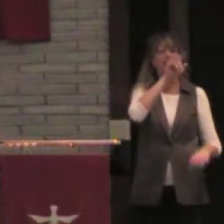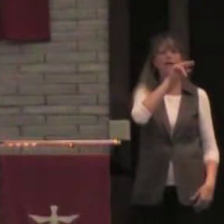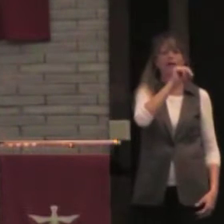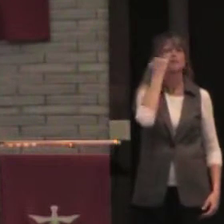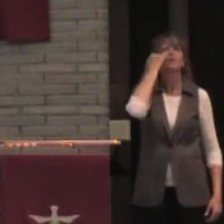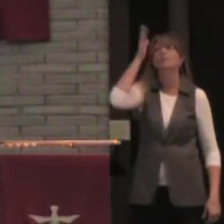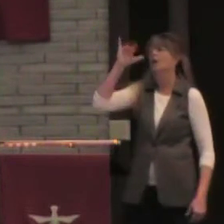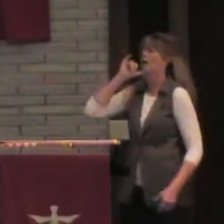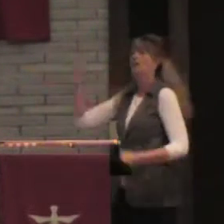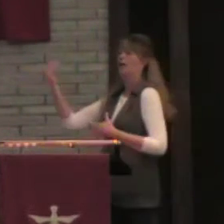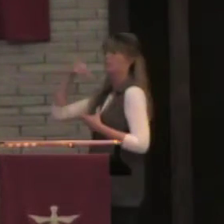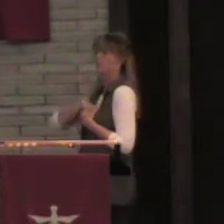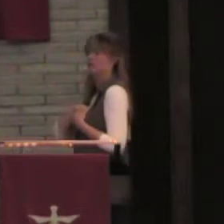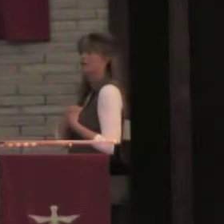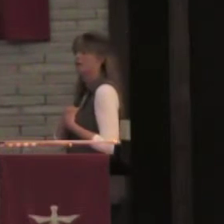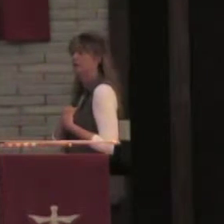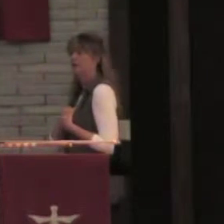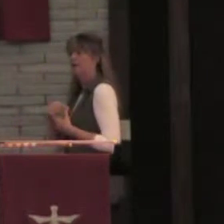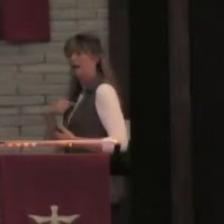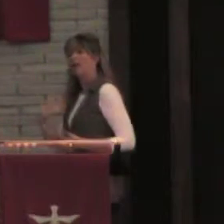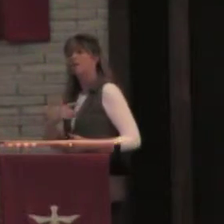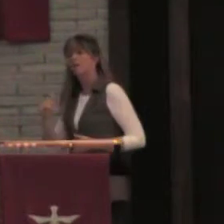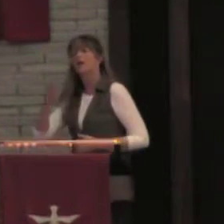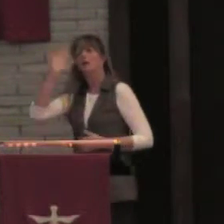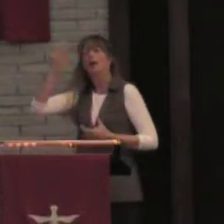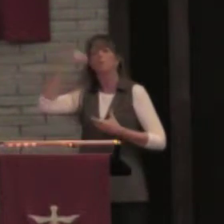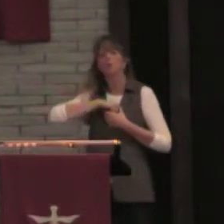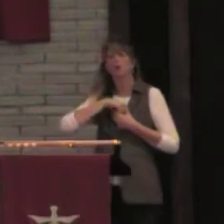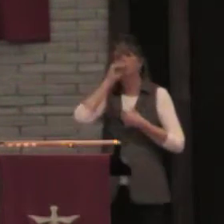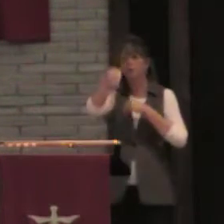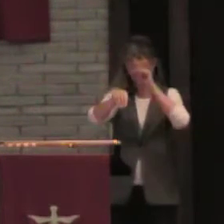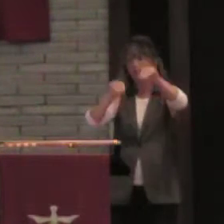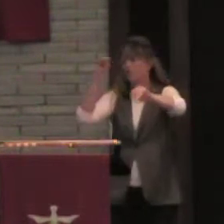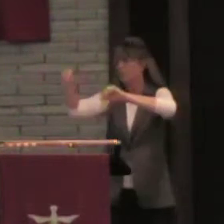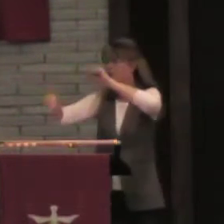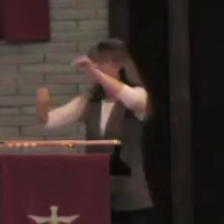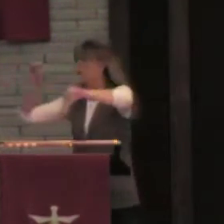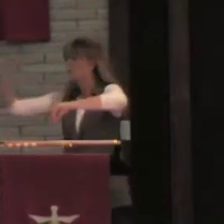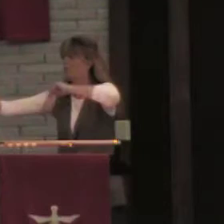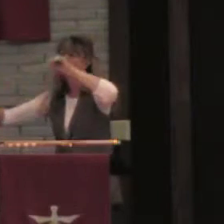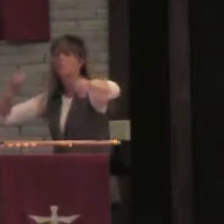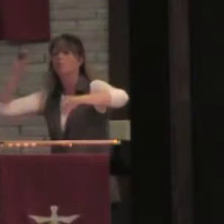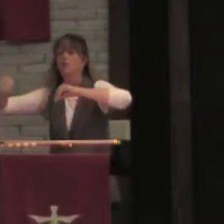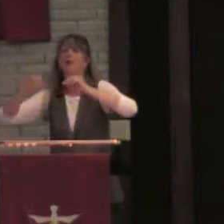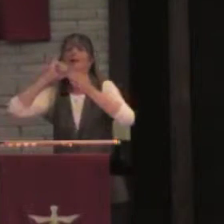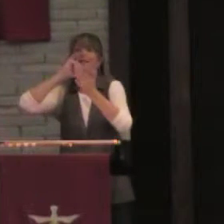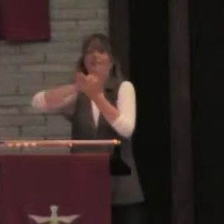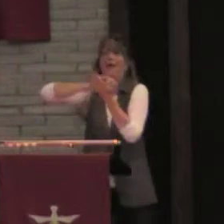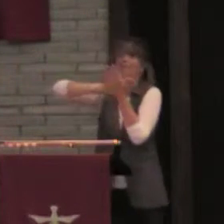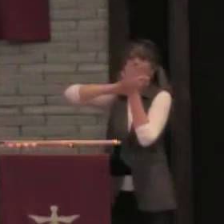would live in Kansas if God did not put that desire in my heart. I feel like He puts things in each